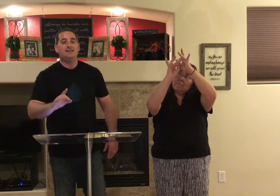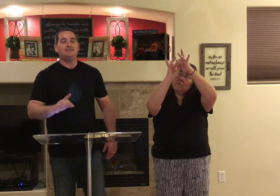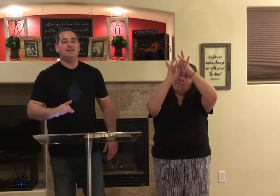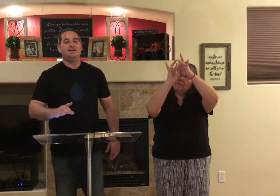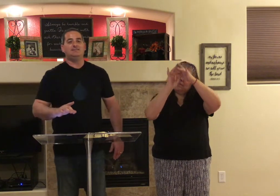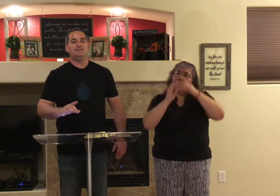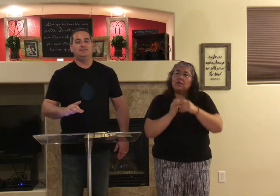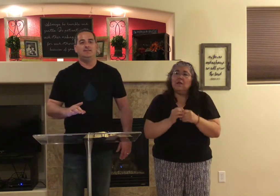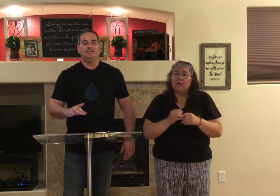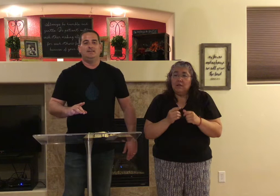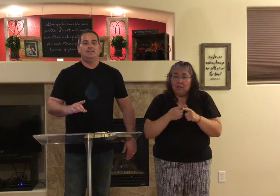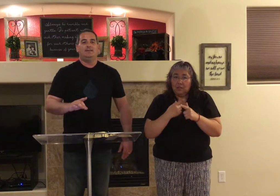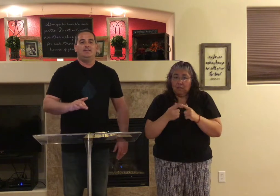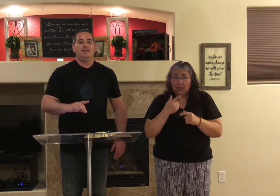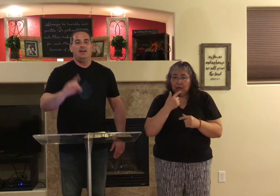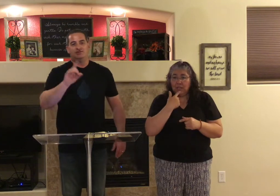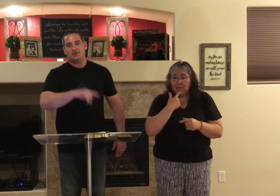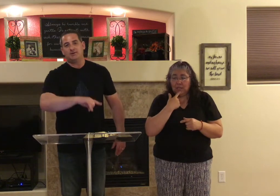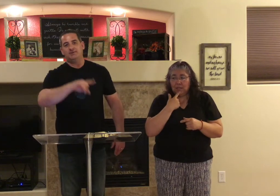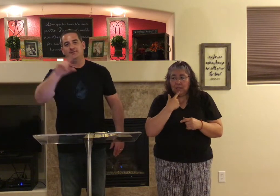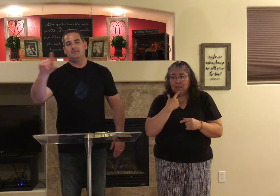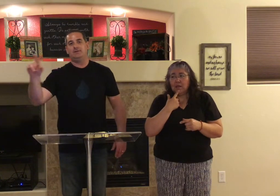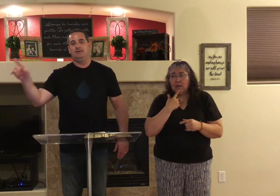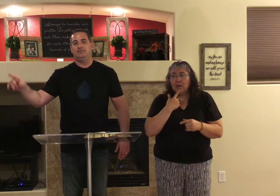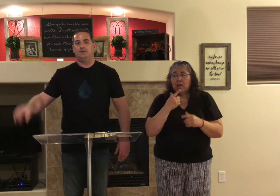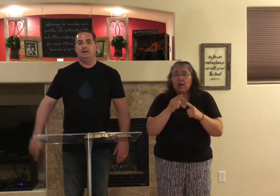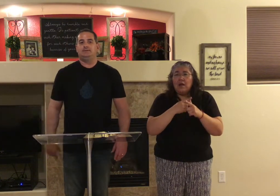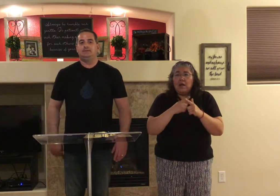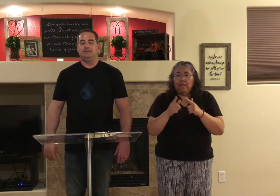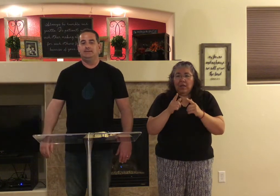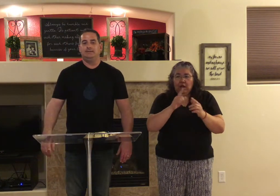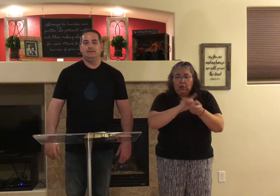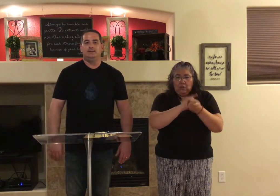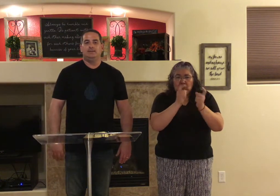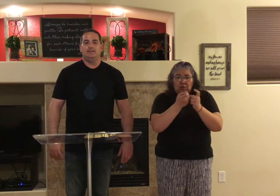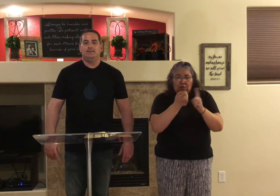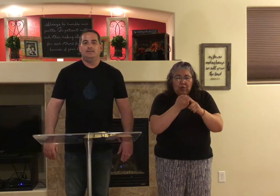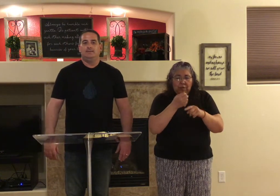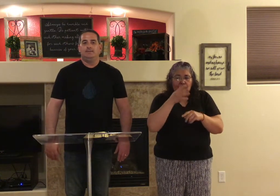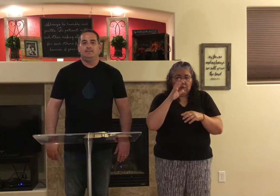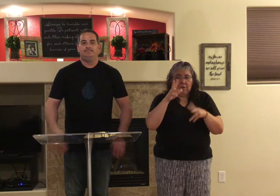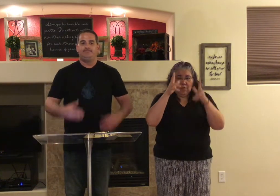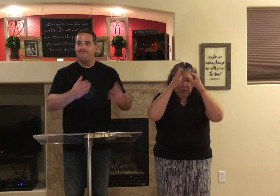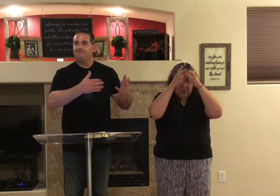And then it says, and turn from their evil ways.